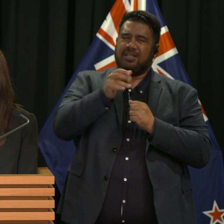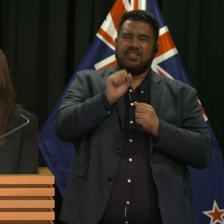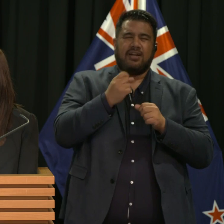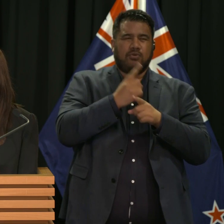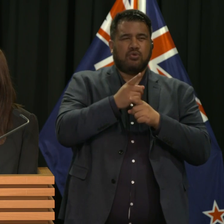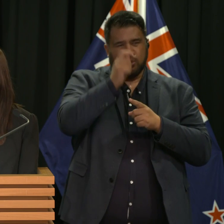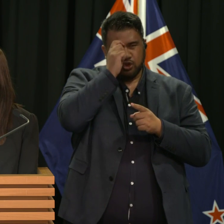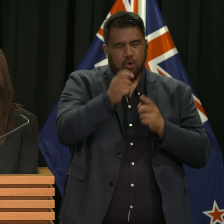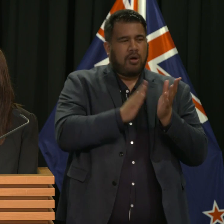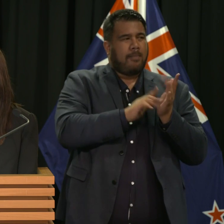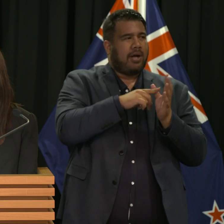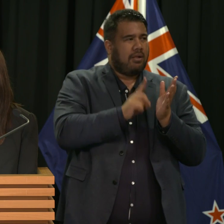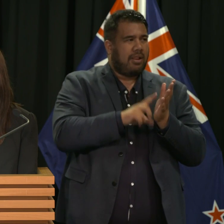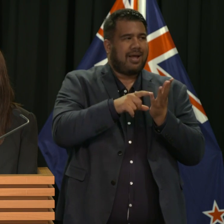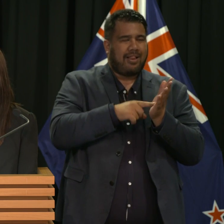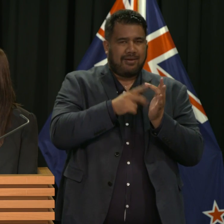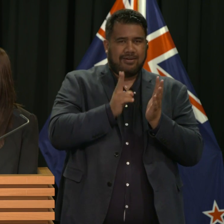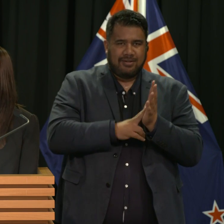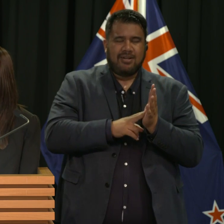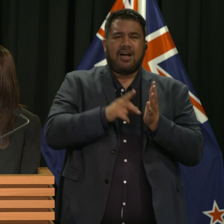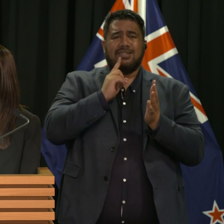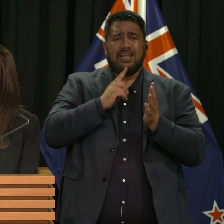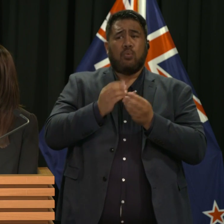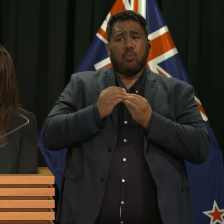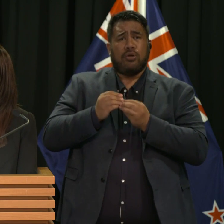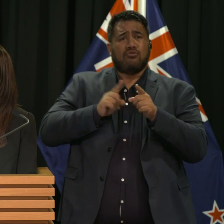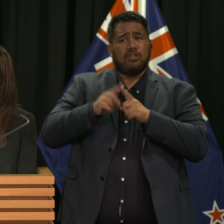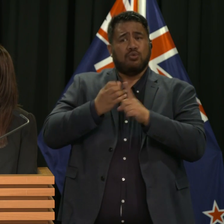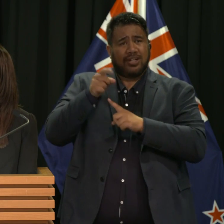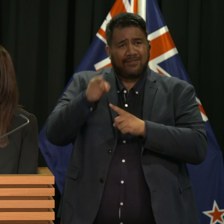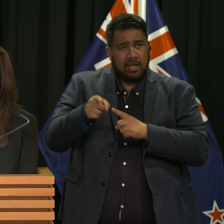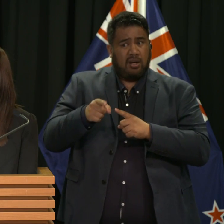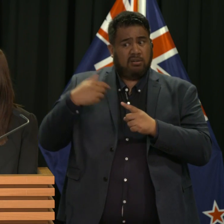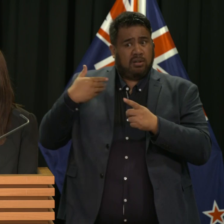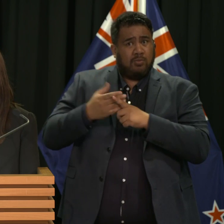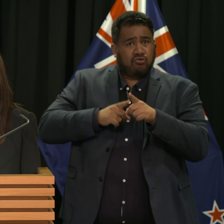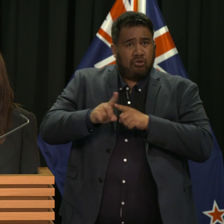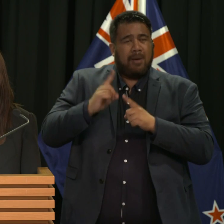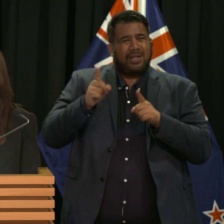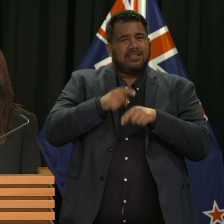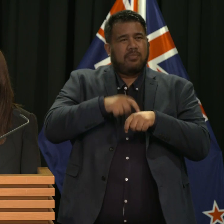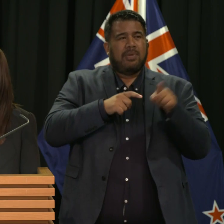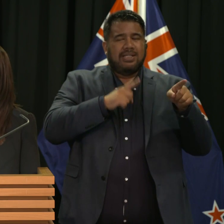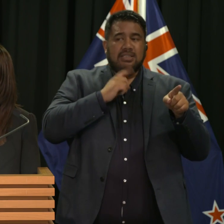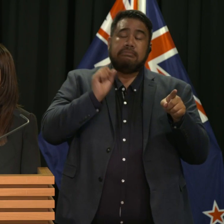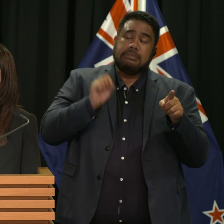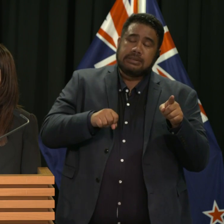view, of course, that this was an opportunity worth pursuing, and we have. However, he also did